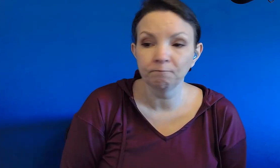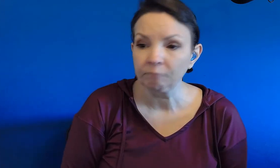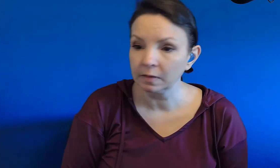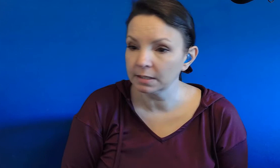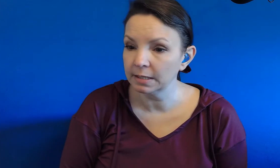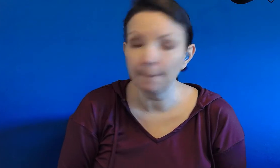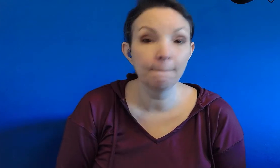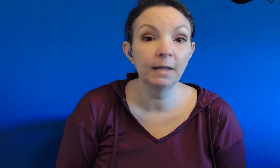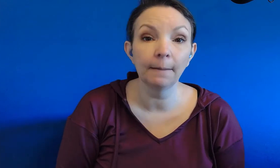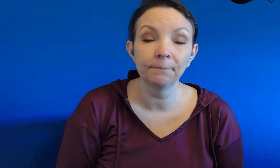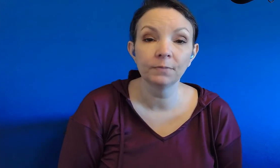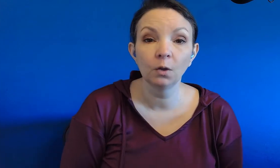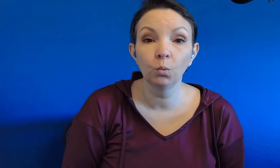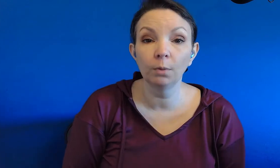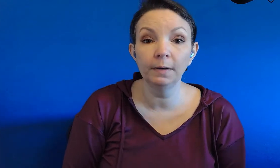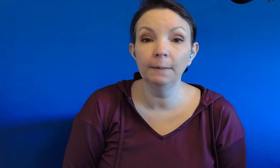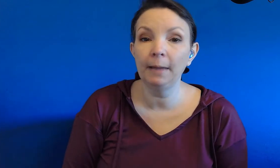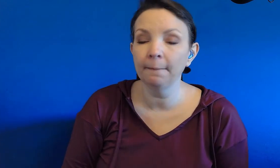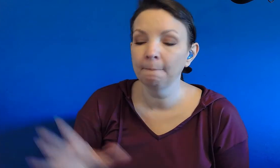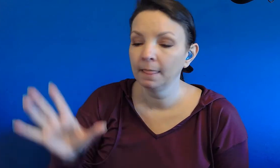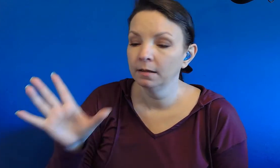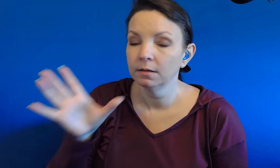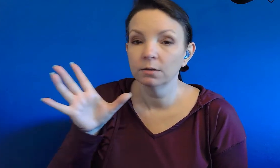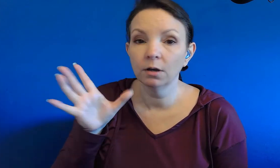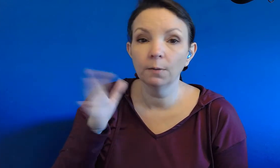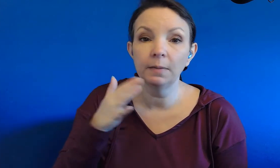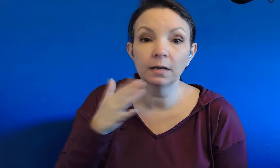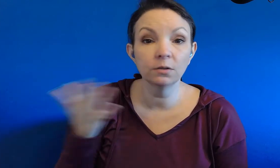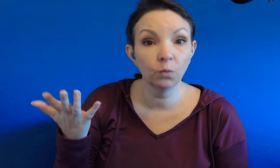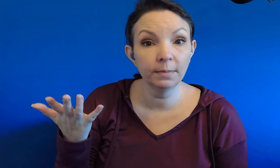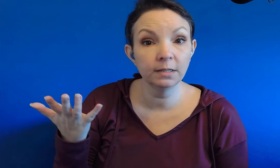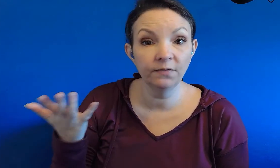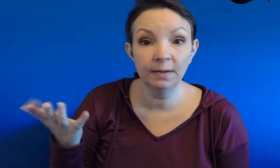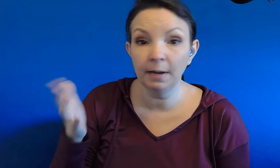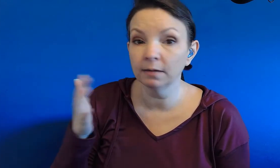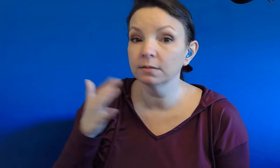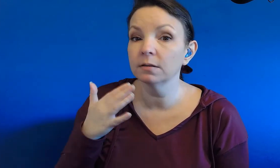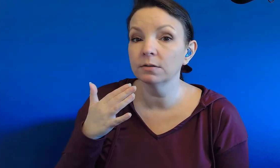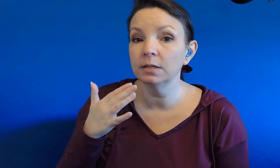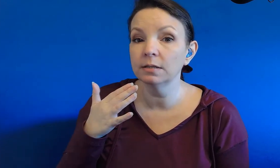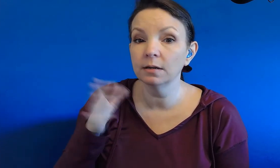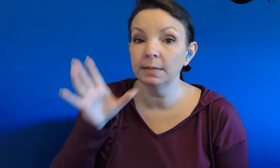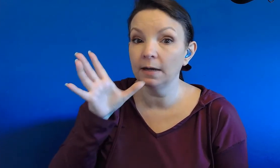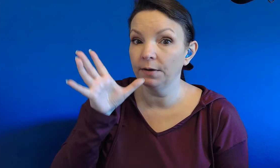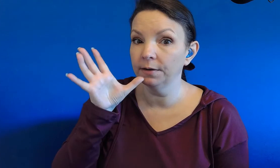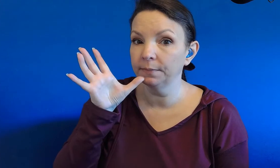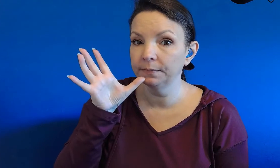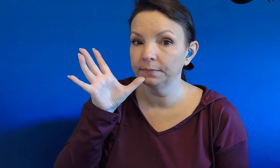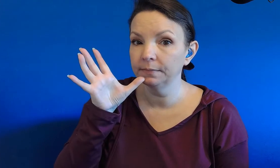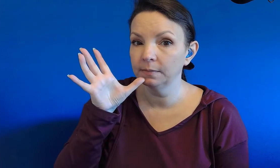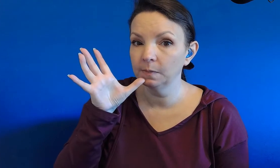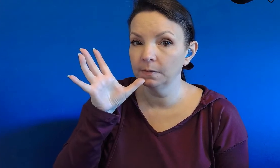Let's see, yeah, woman and man. So because a woman's a female, so she's going to be down here.